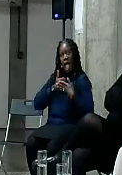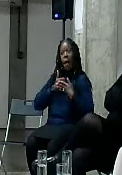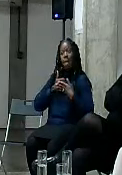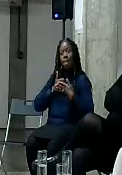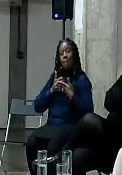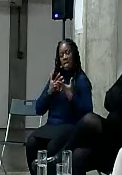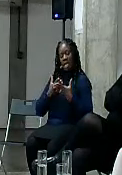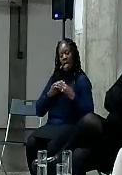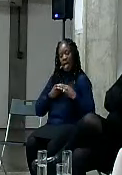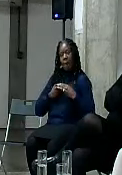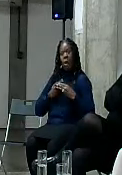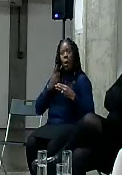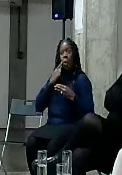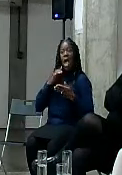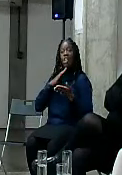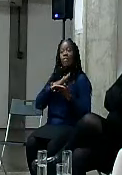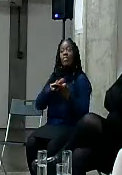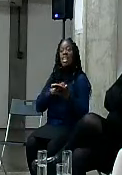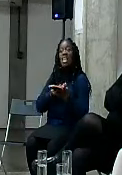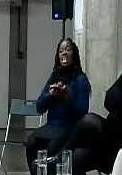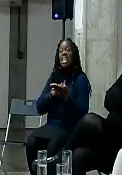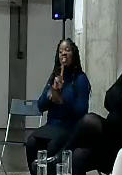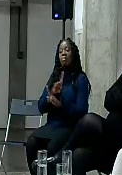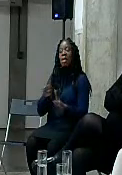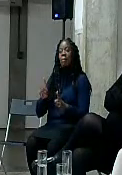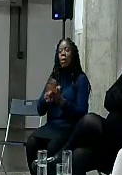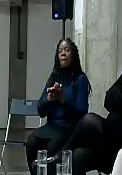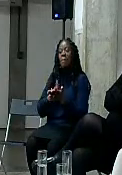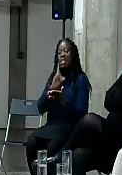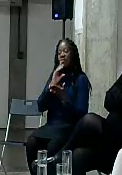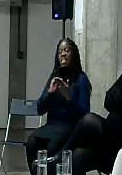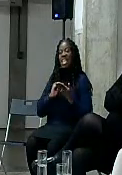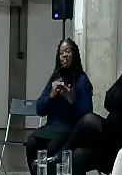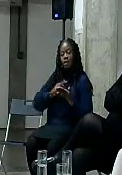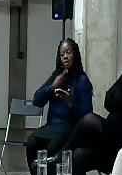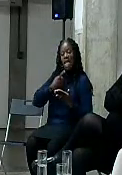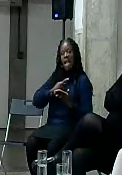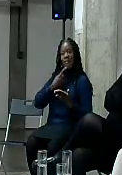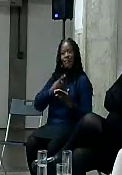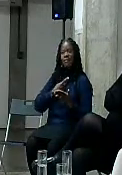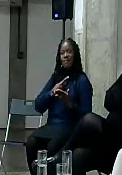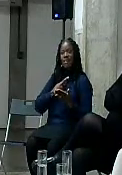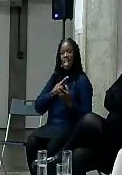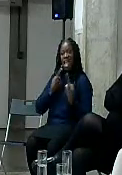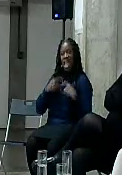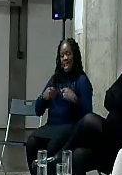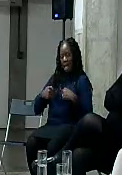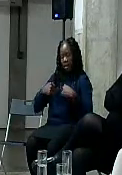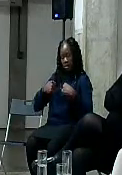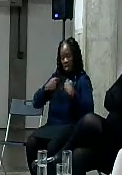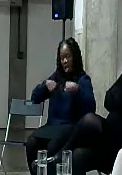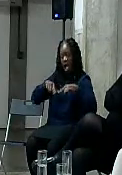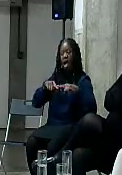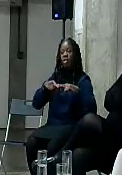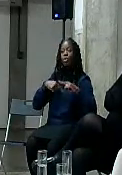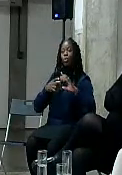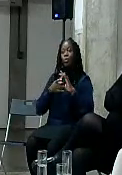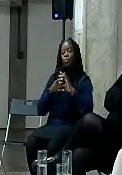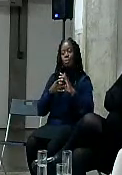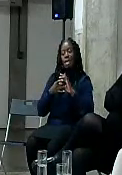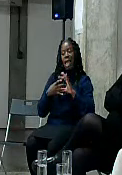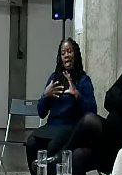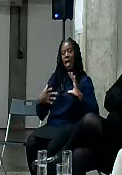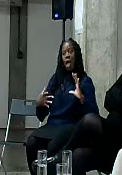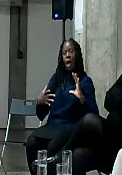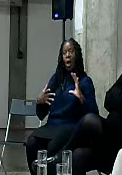them, you forgive yourself. Forgiveness allows you to let go. I got